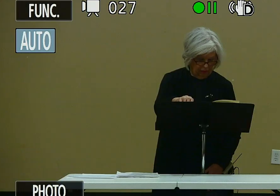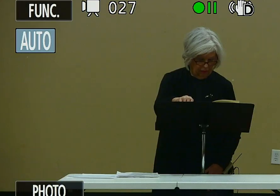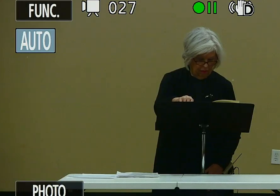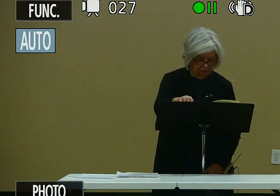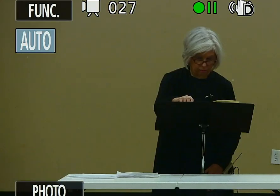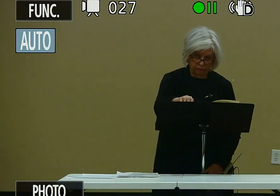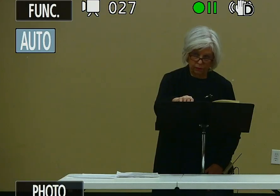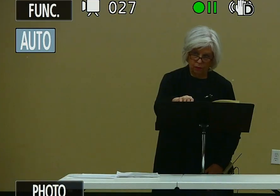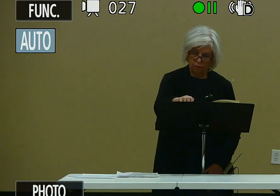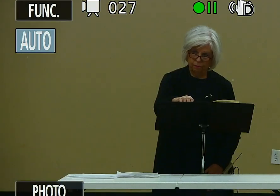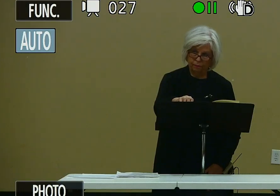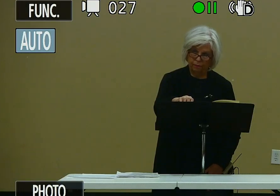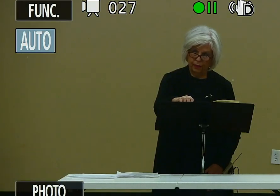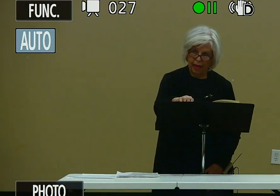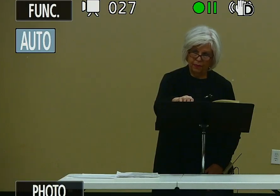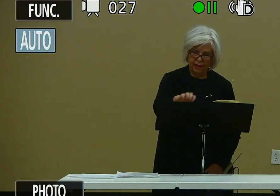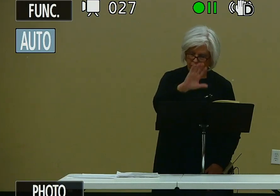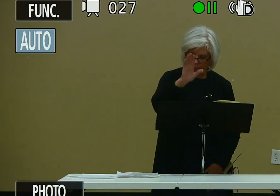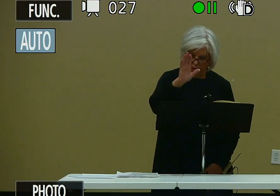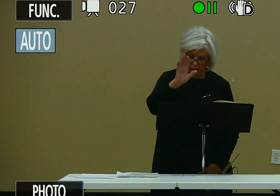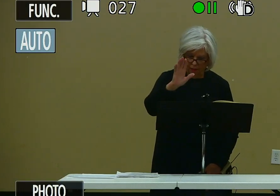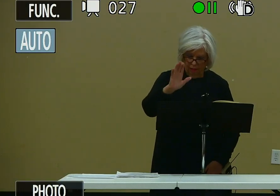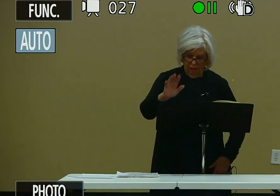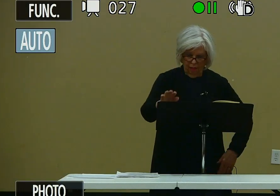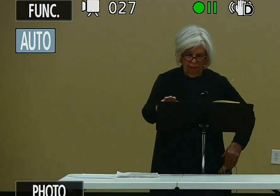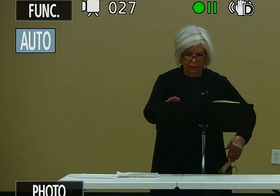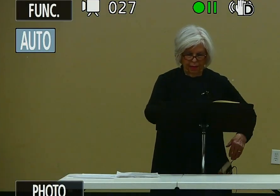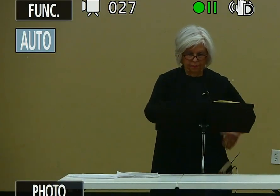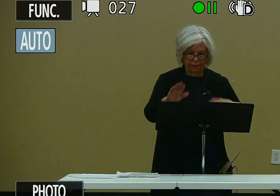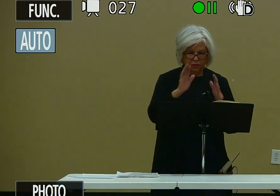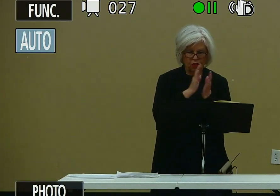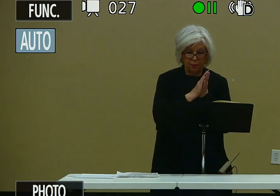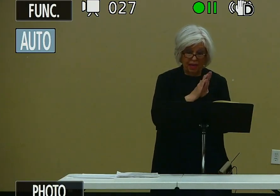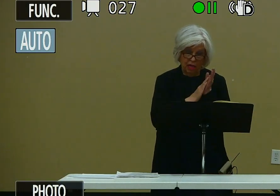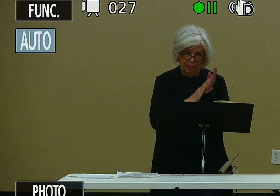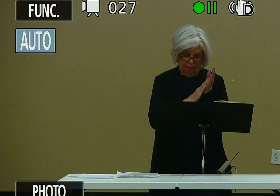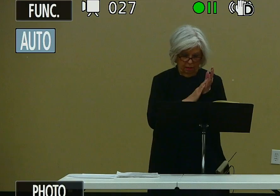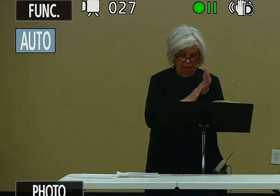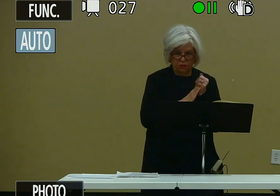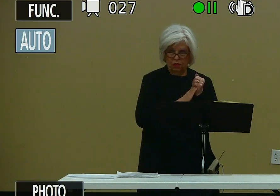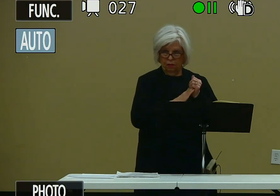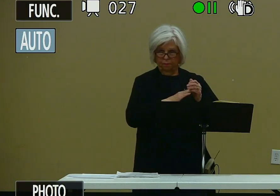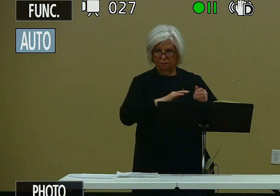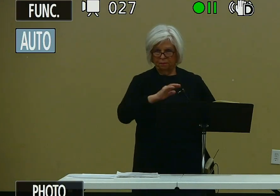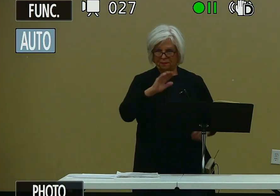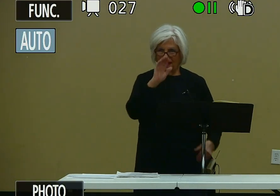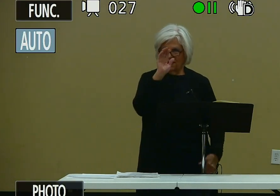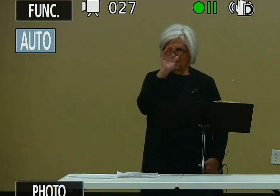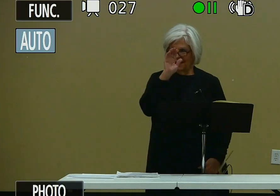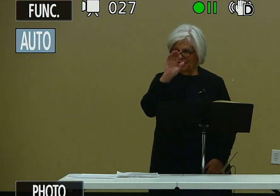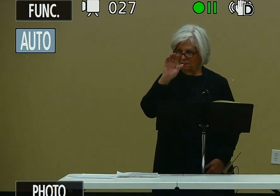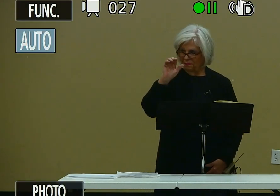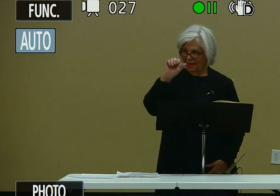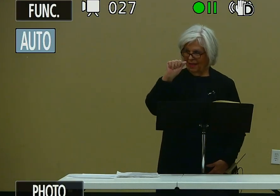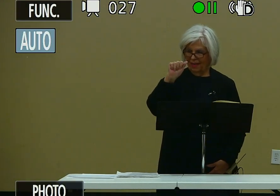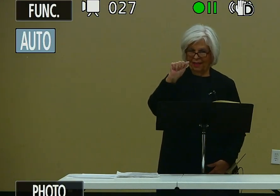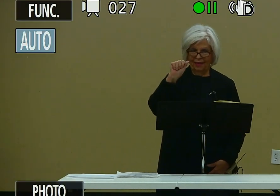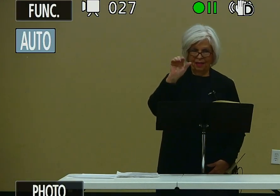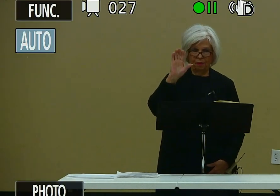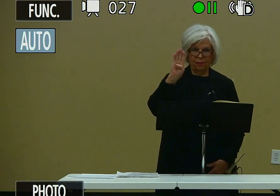No. At the alphabet. Okay, let's start with A, not C. Ready? A,